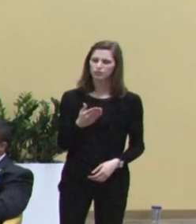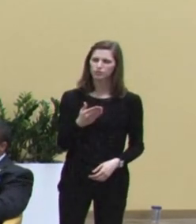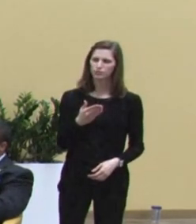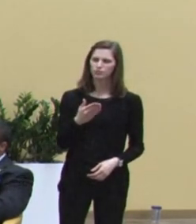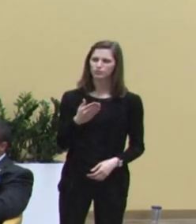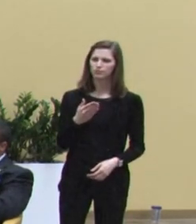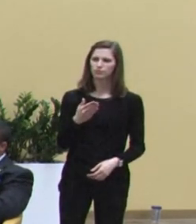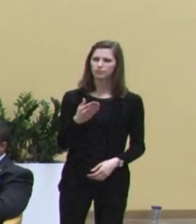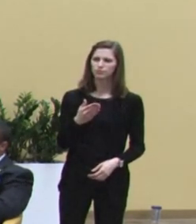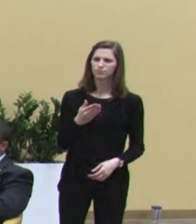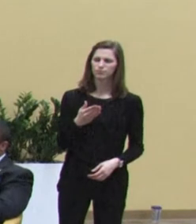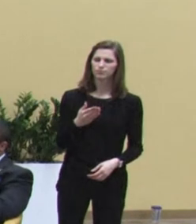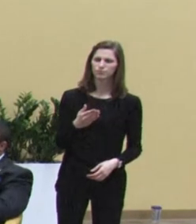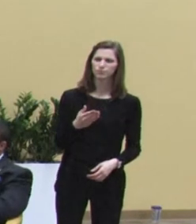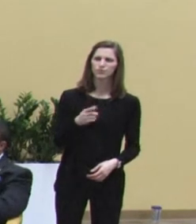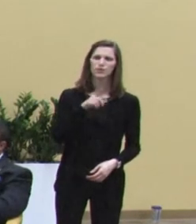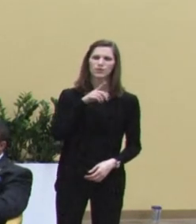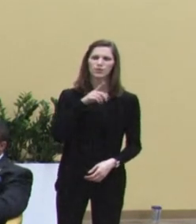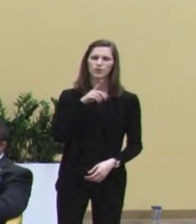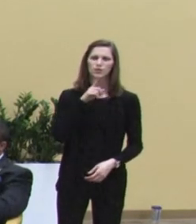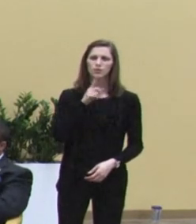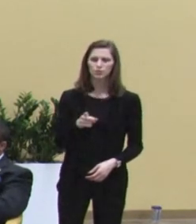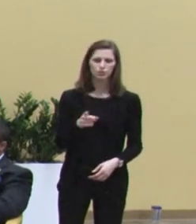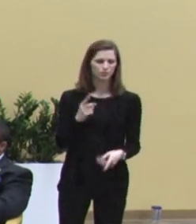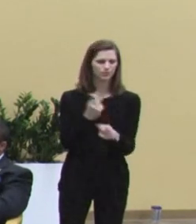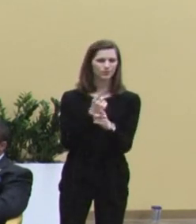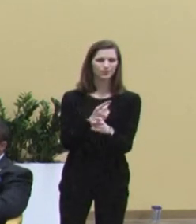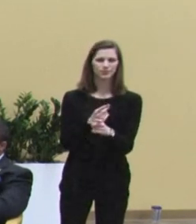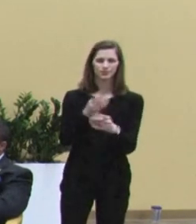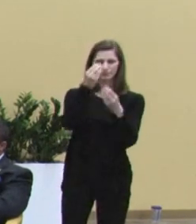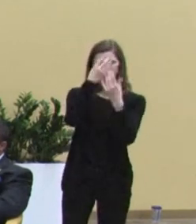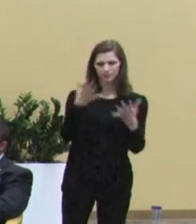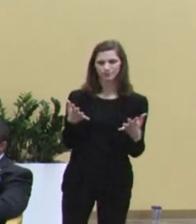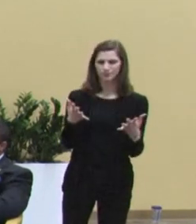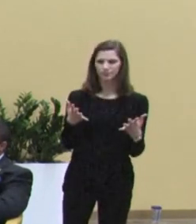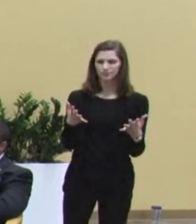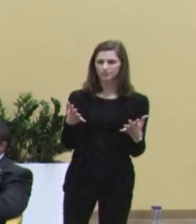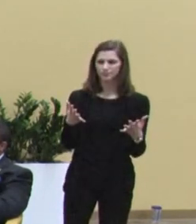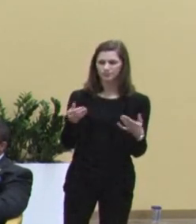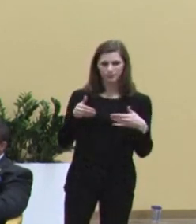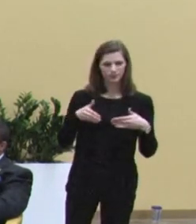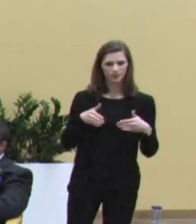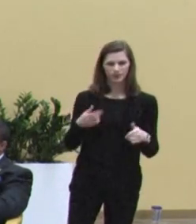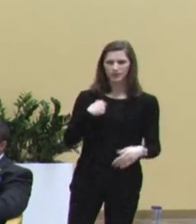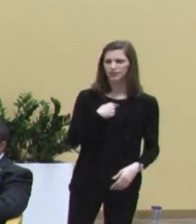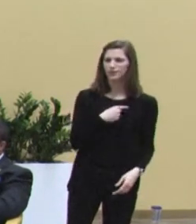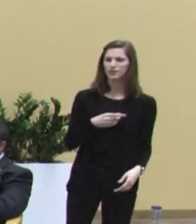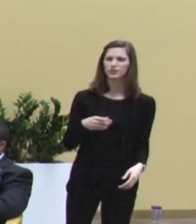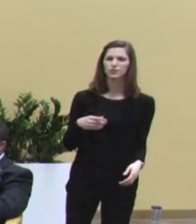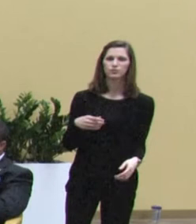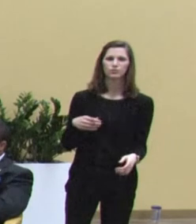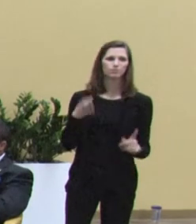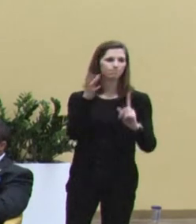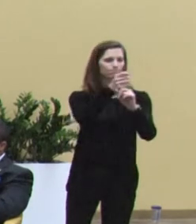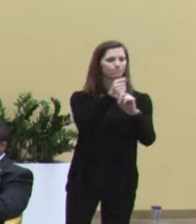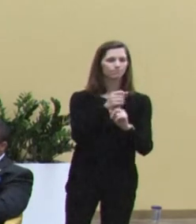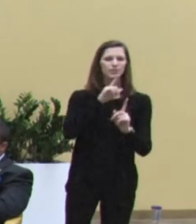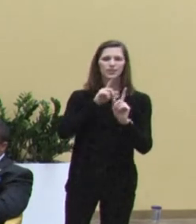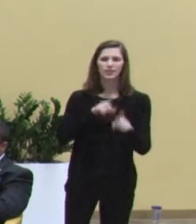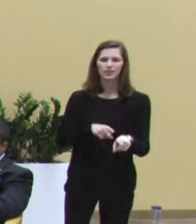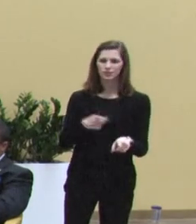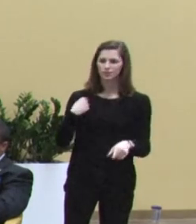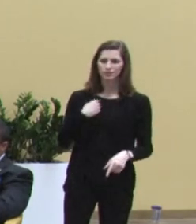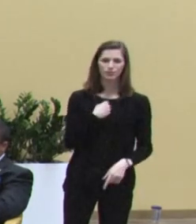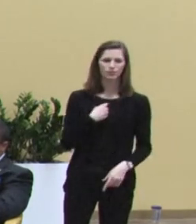information allows us to reach the kinds of real answers that we need to get. And in the case of